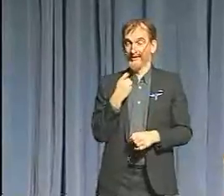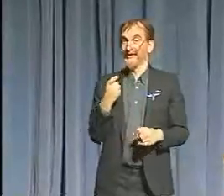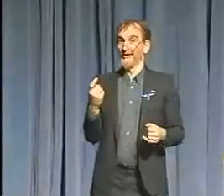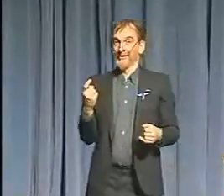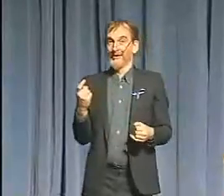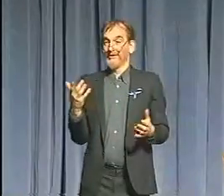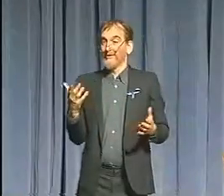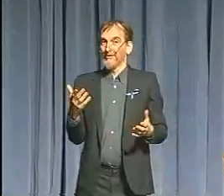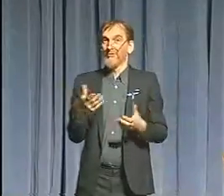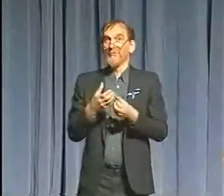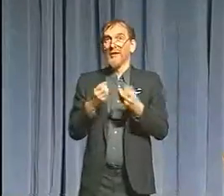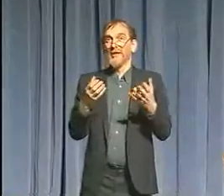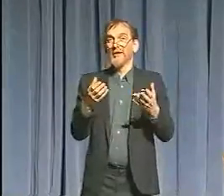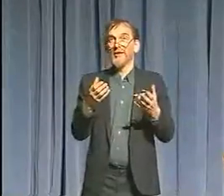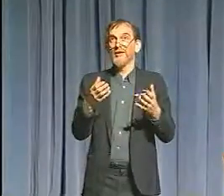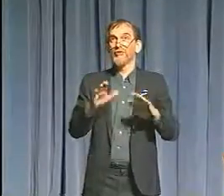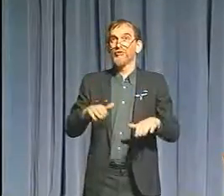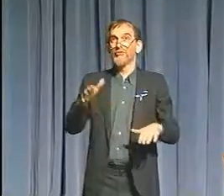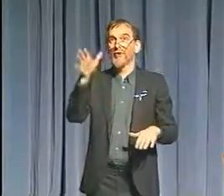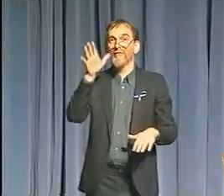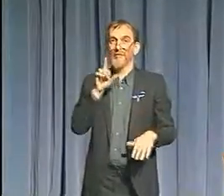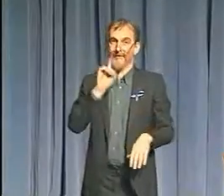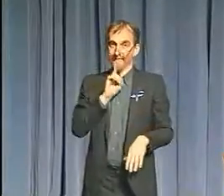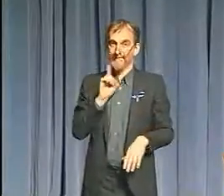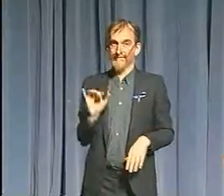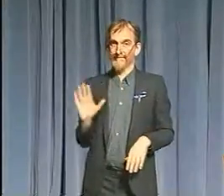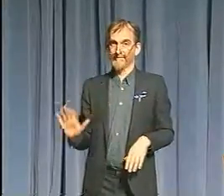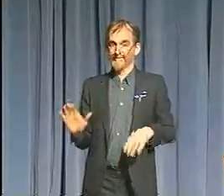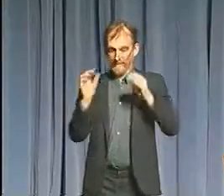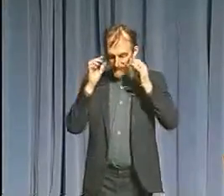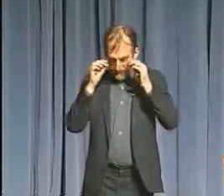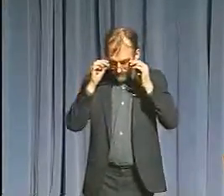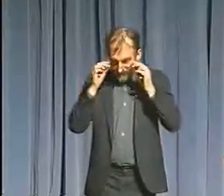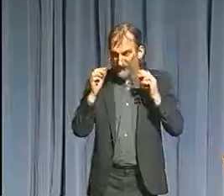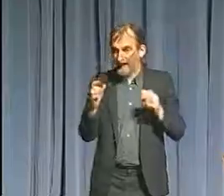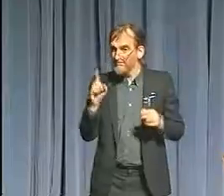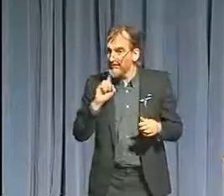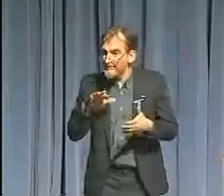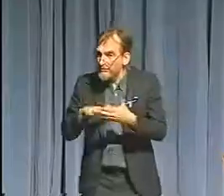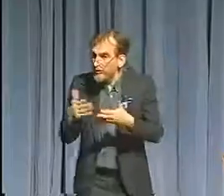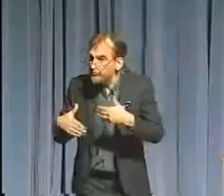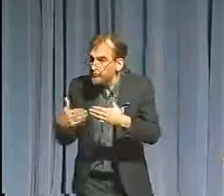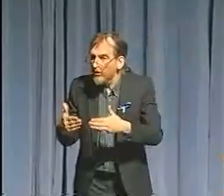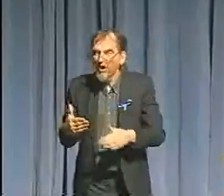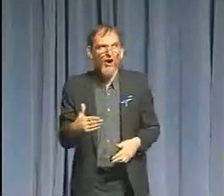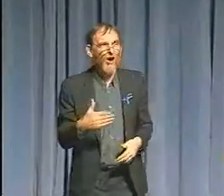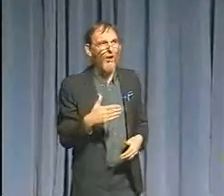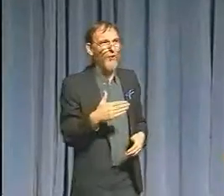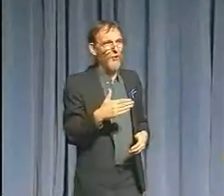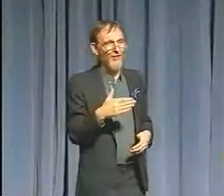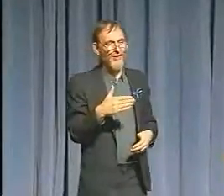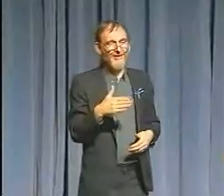Now, I visited a deaf school recently where several of the children, had